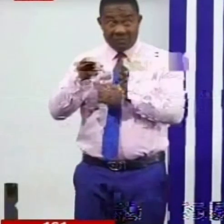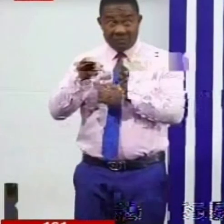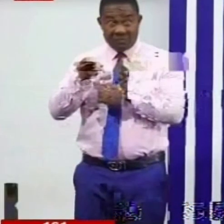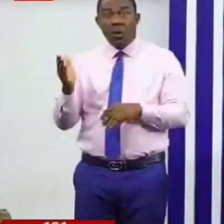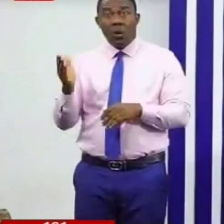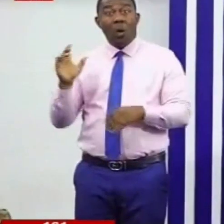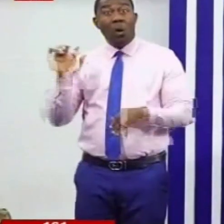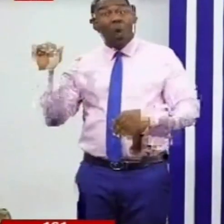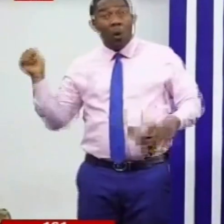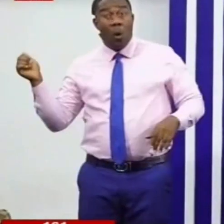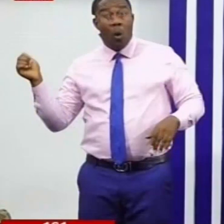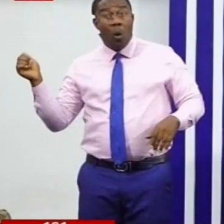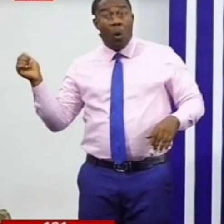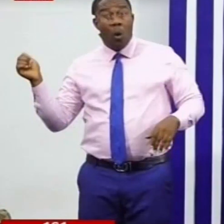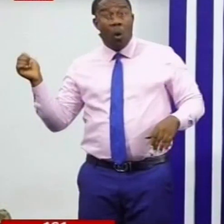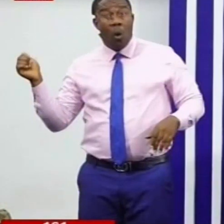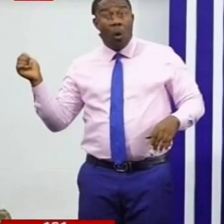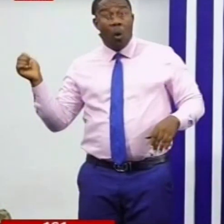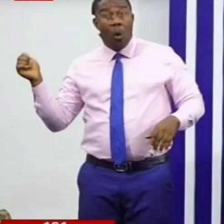will be released.